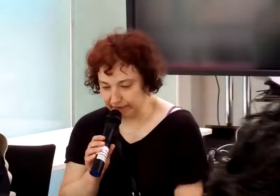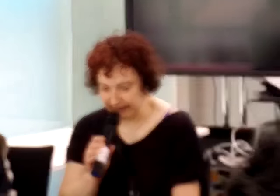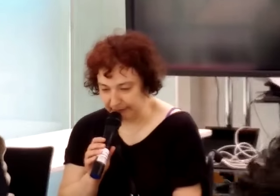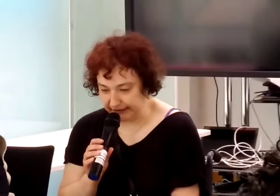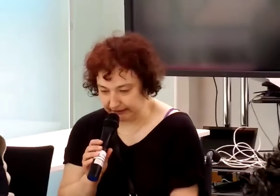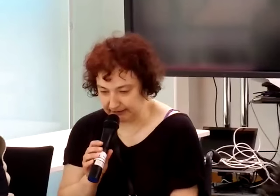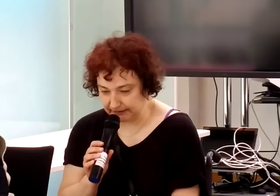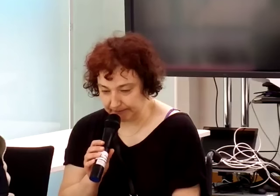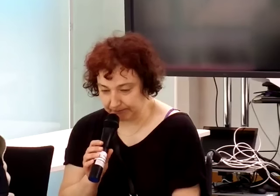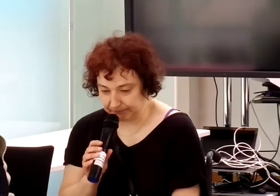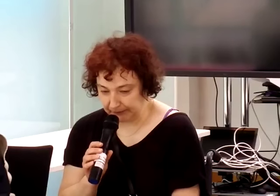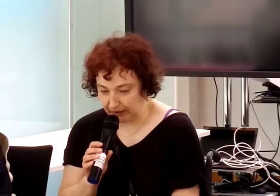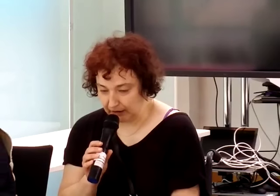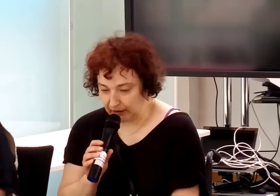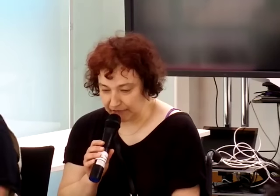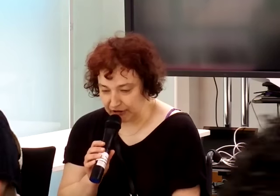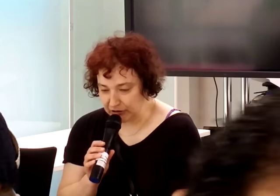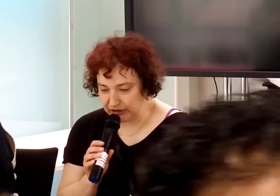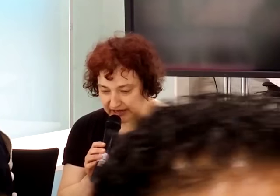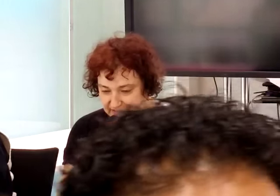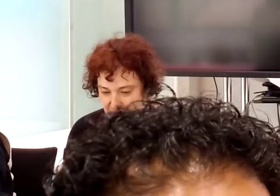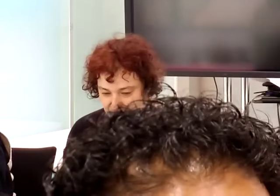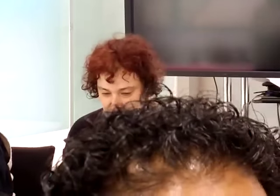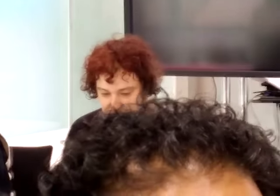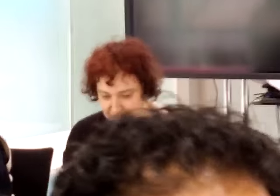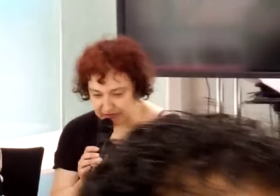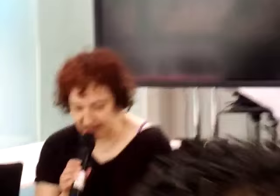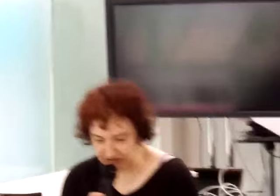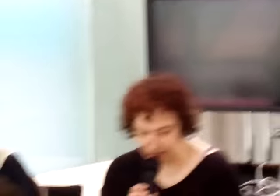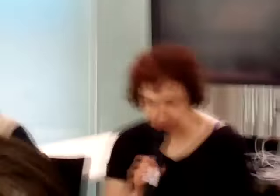and bereaved families. A few